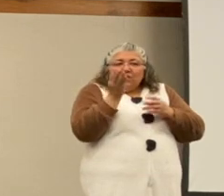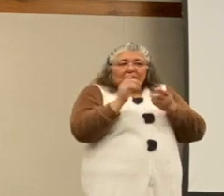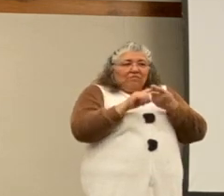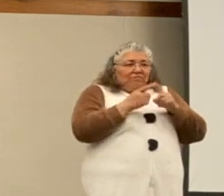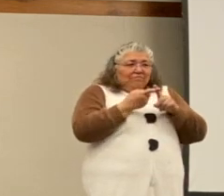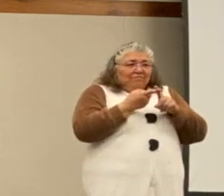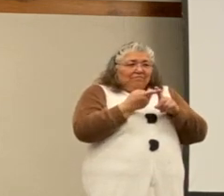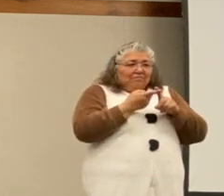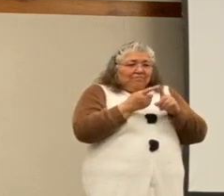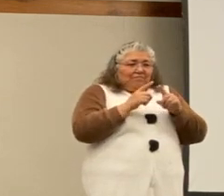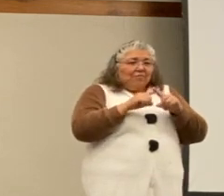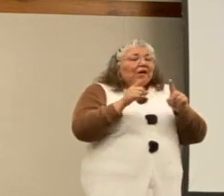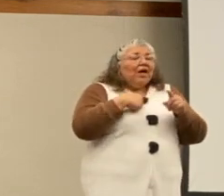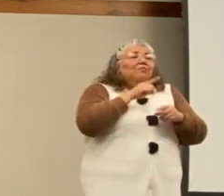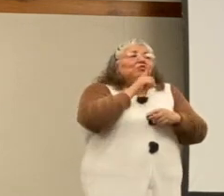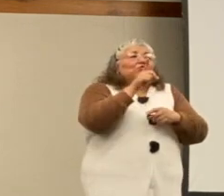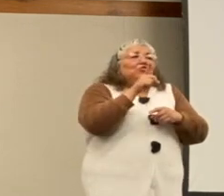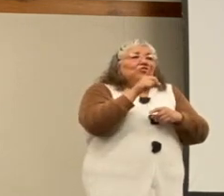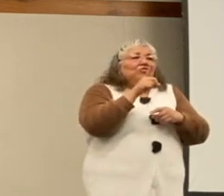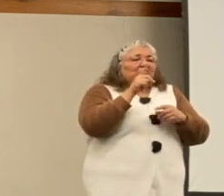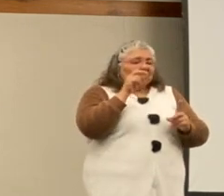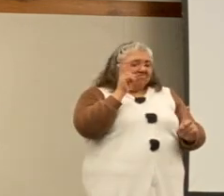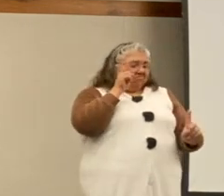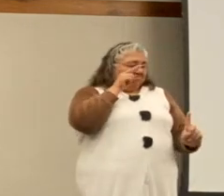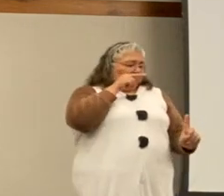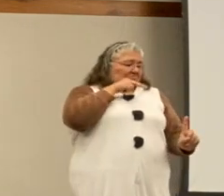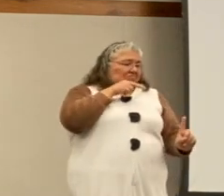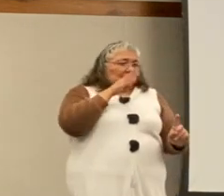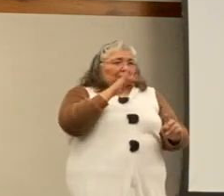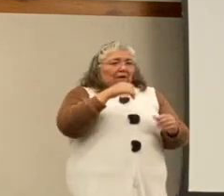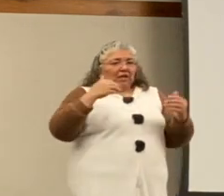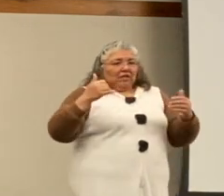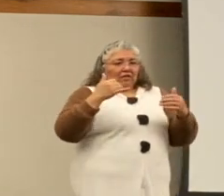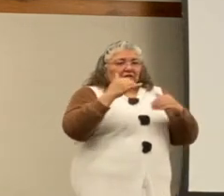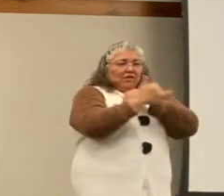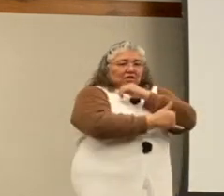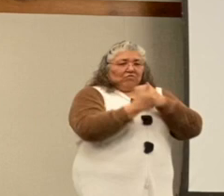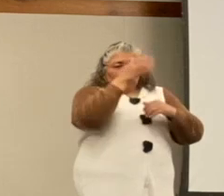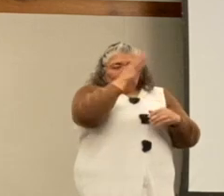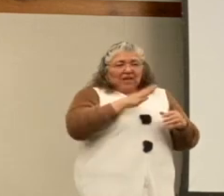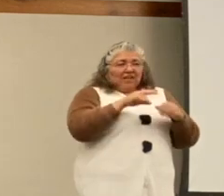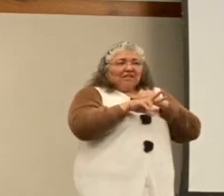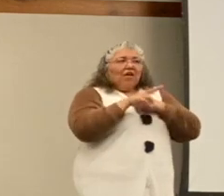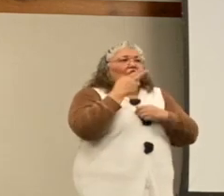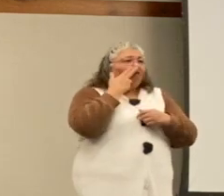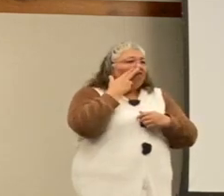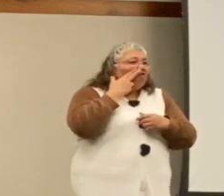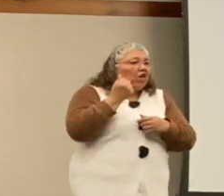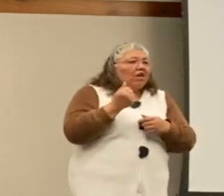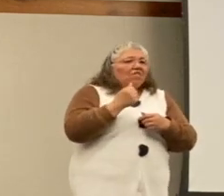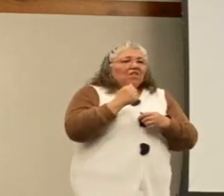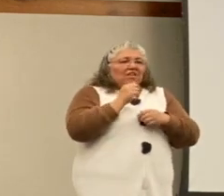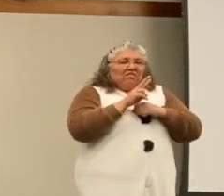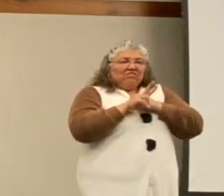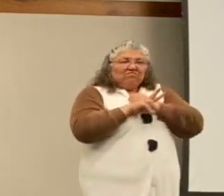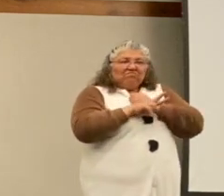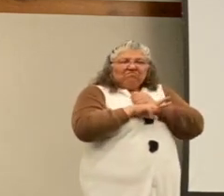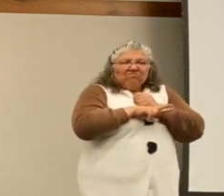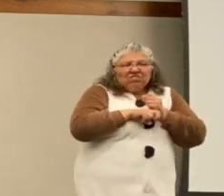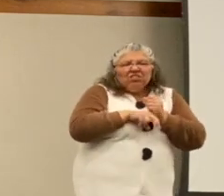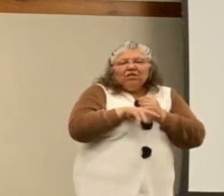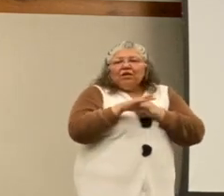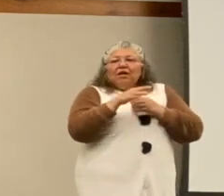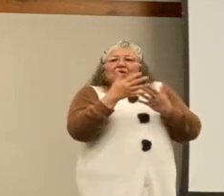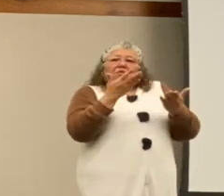I'm sure he was looked down upon by his countrymen as a thief, as a crook.